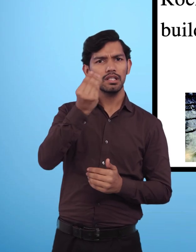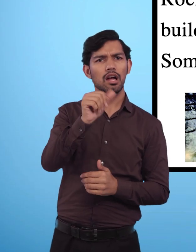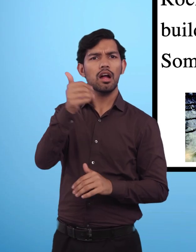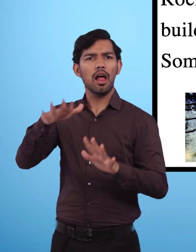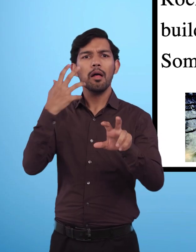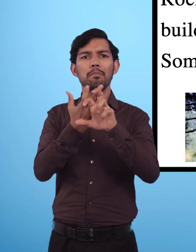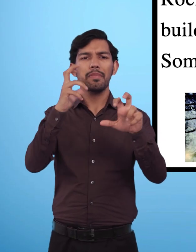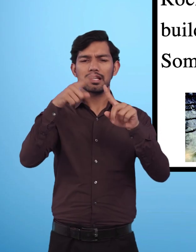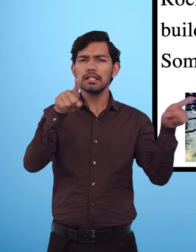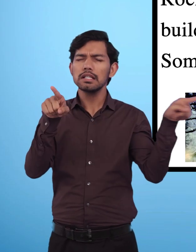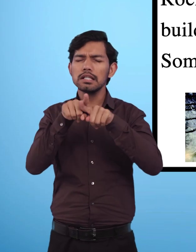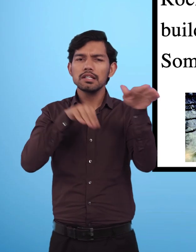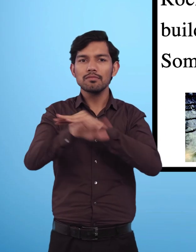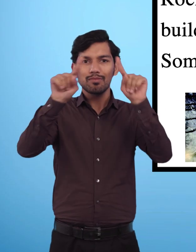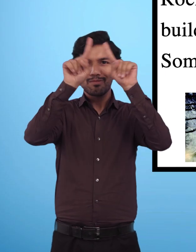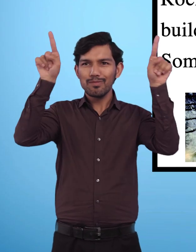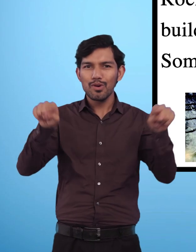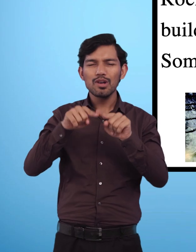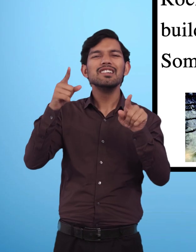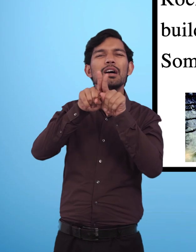Some rocks, like slate, are used for roofing